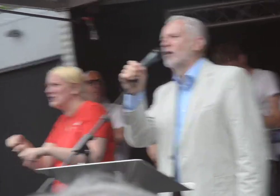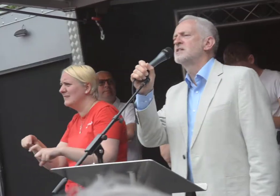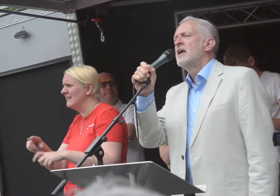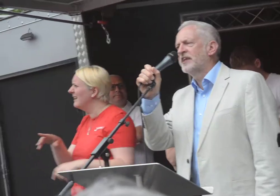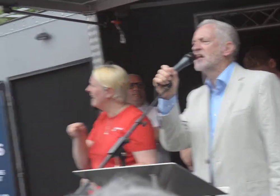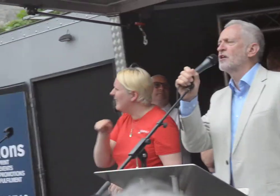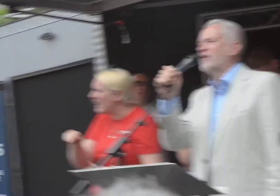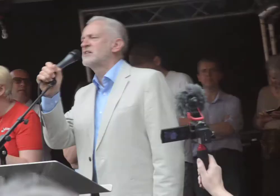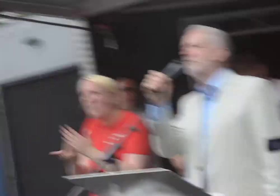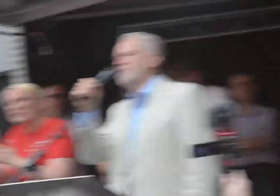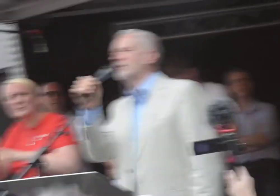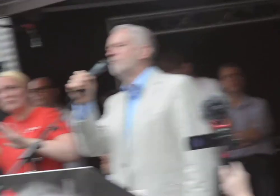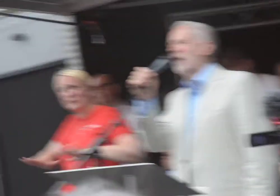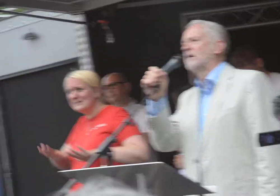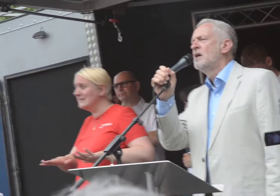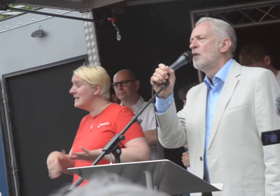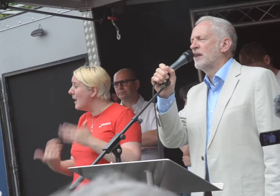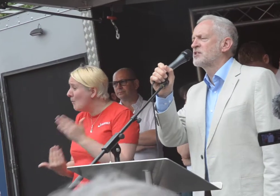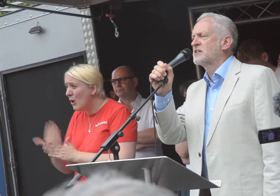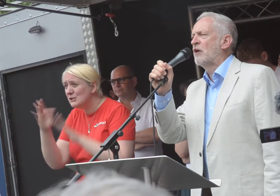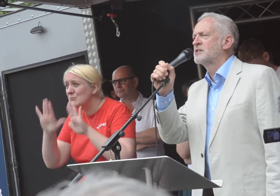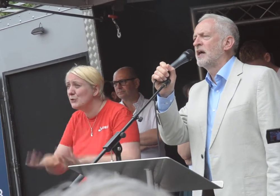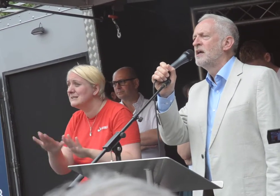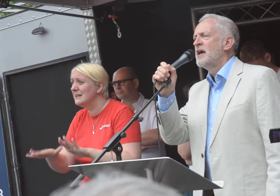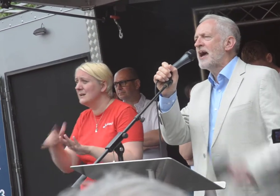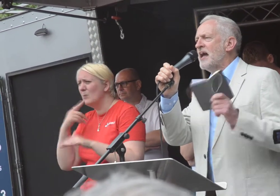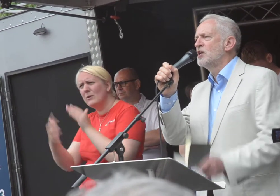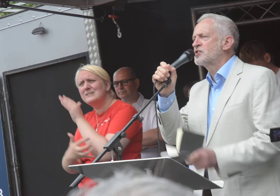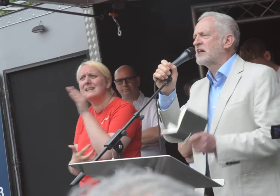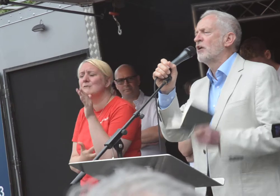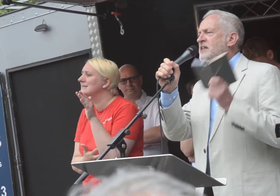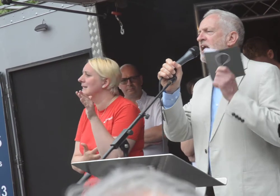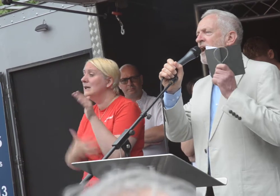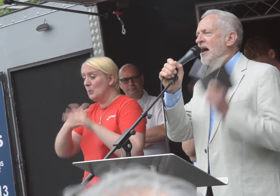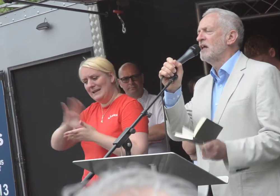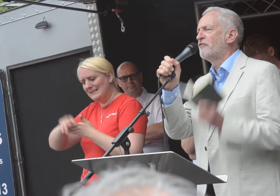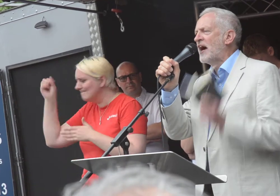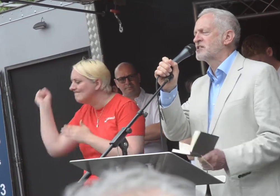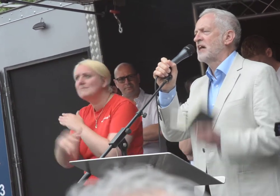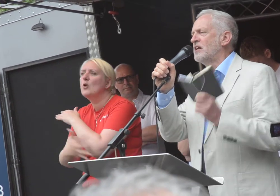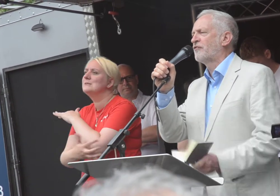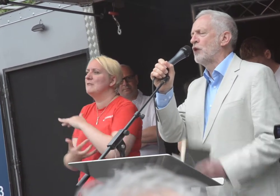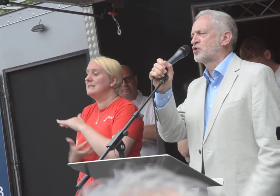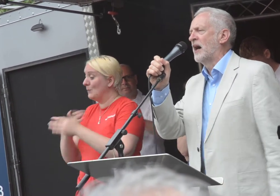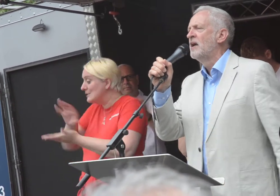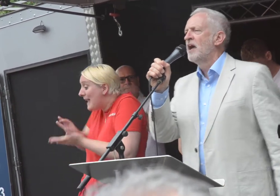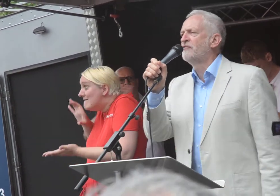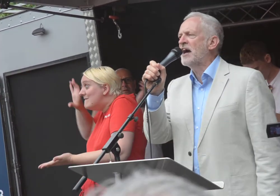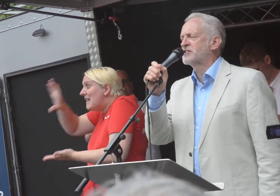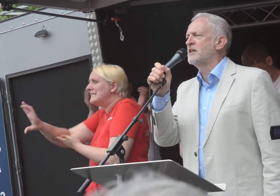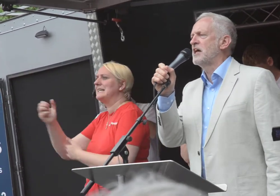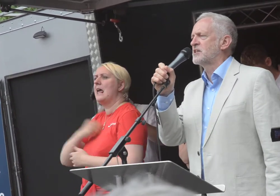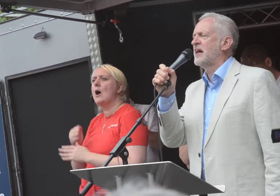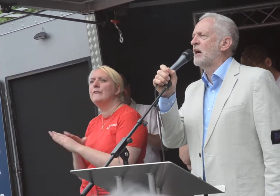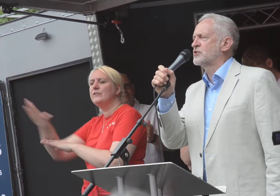the Tories. That is the face of modern Britain with austerity. End austerity and invest in the future.